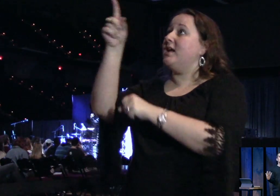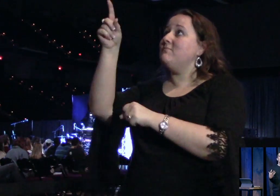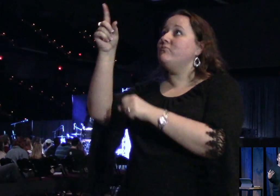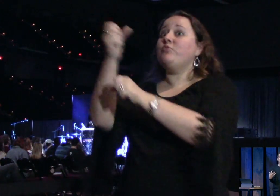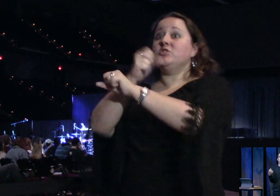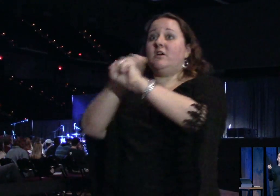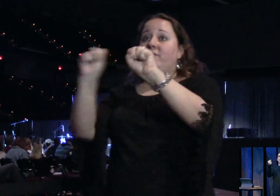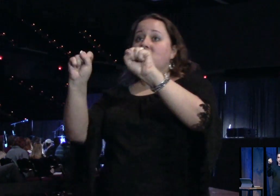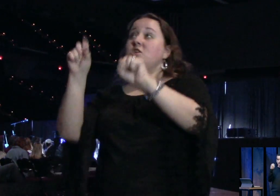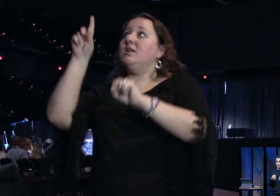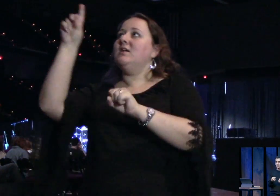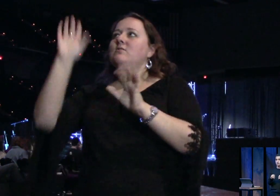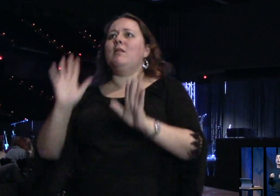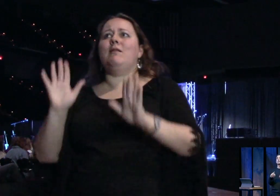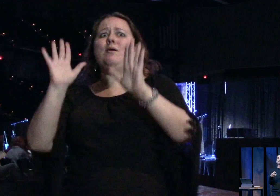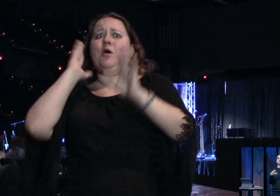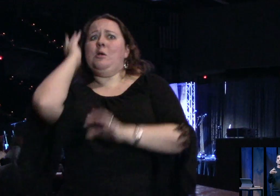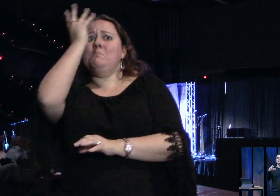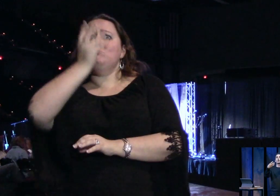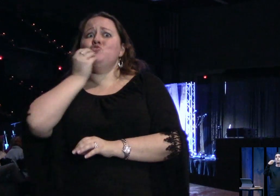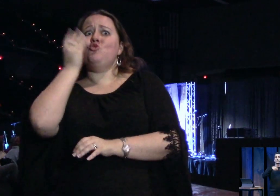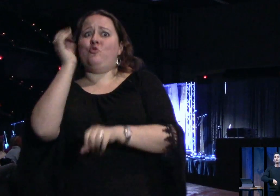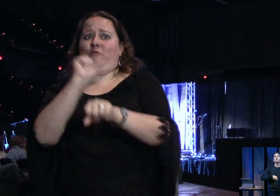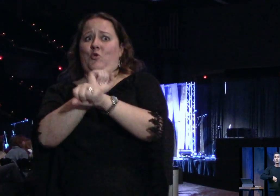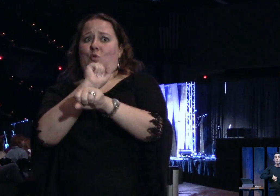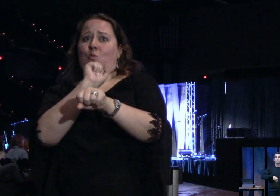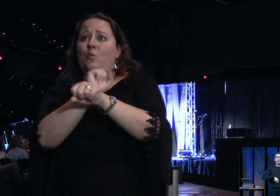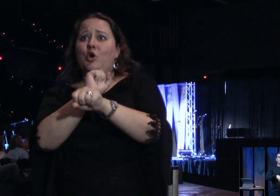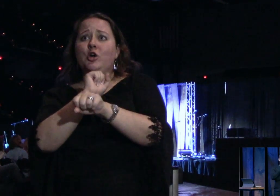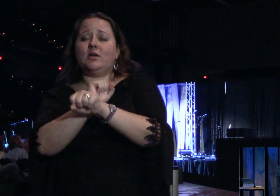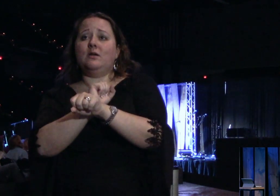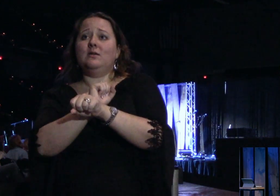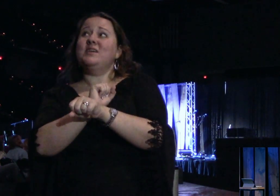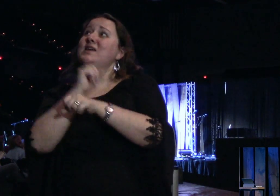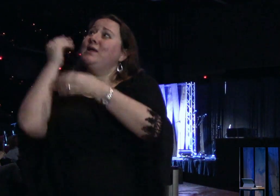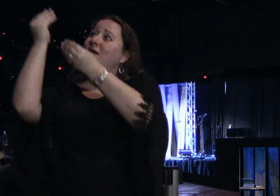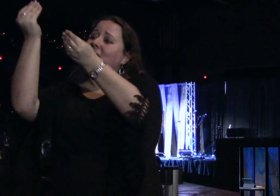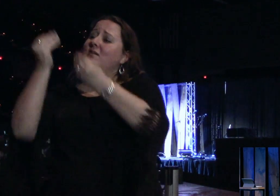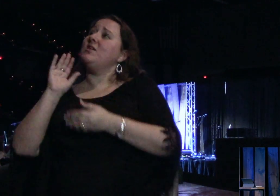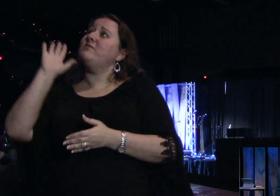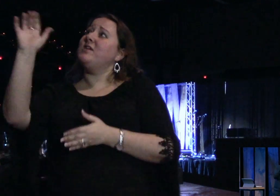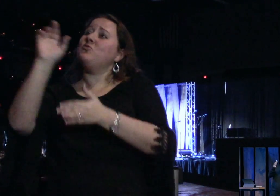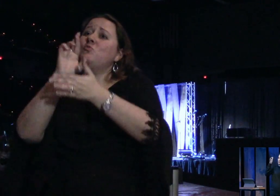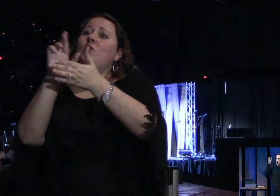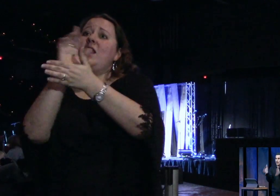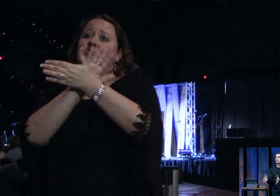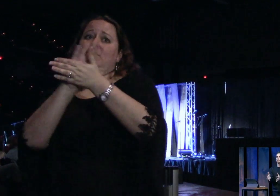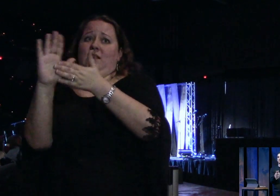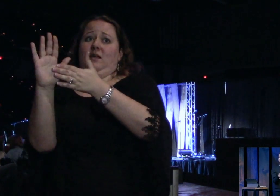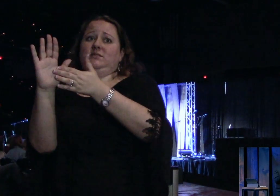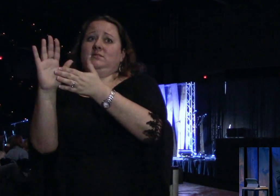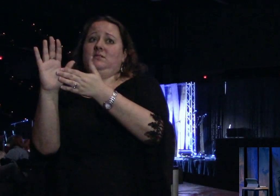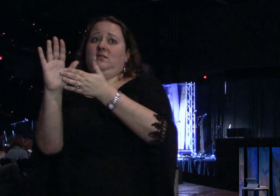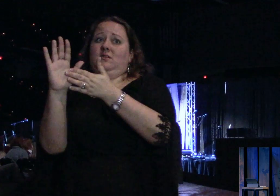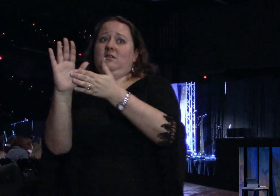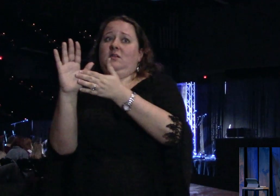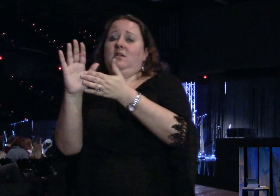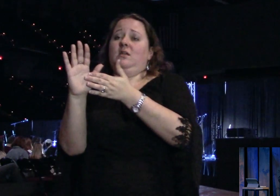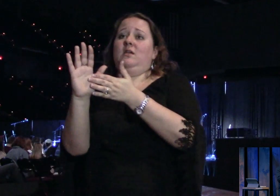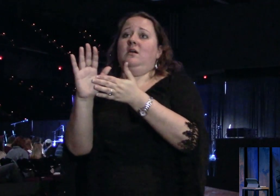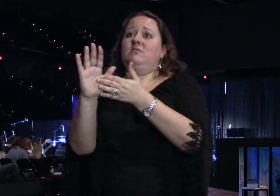for salvation, Jesus Christ does such a beautiful work in us. He gives us his